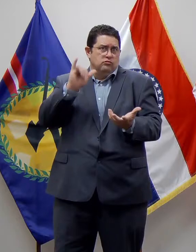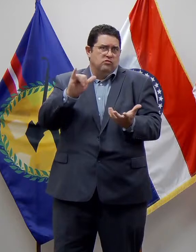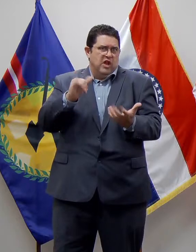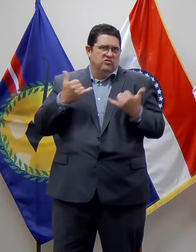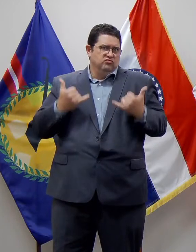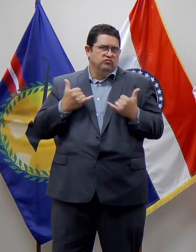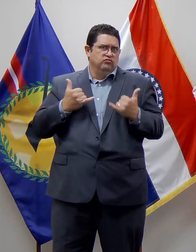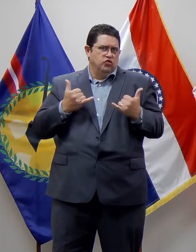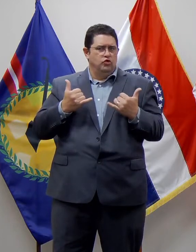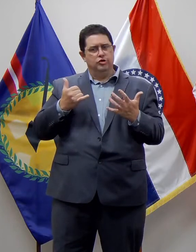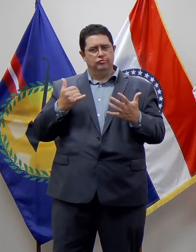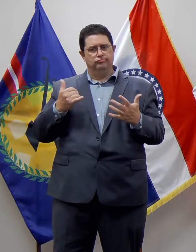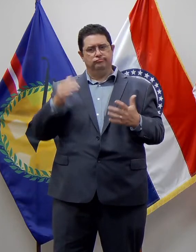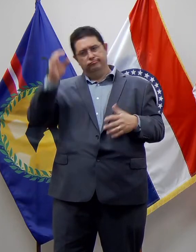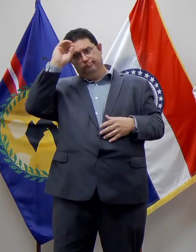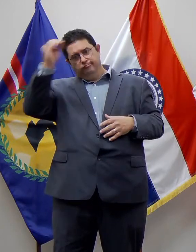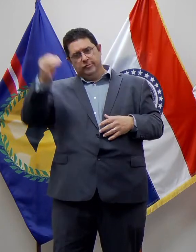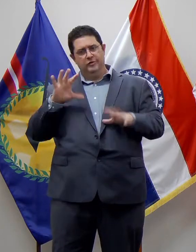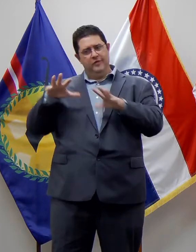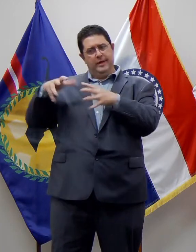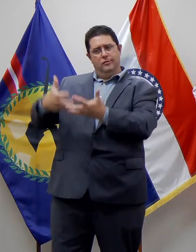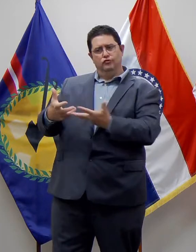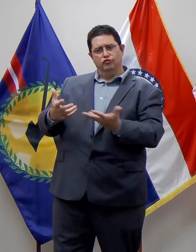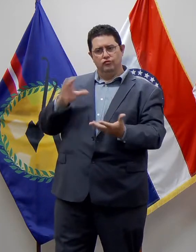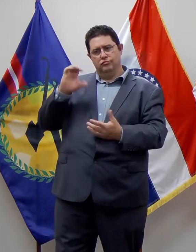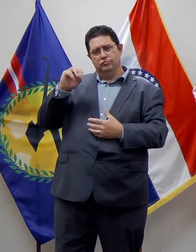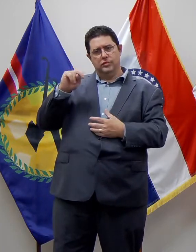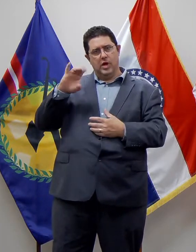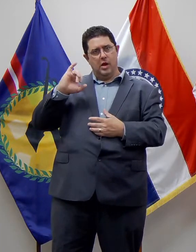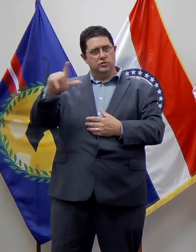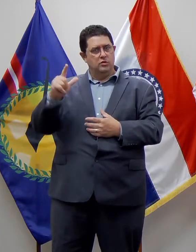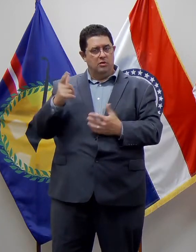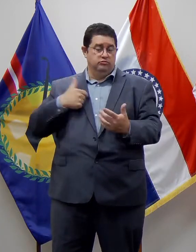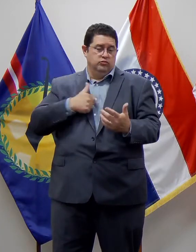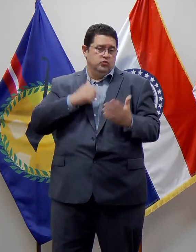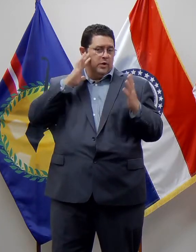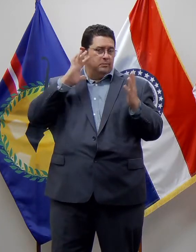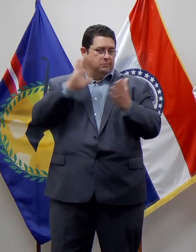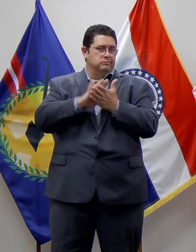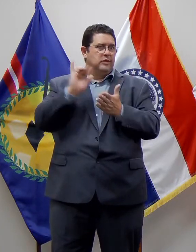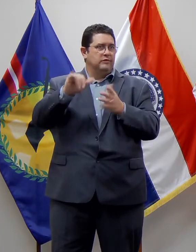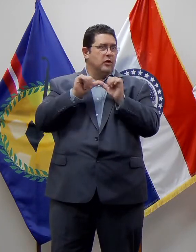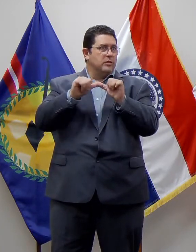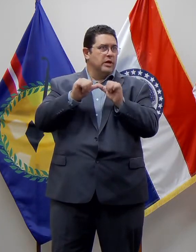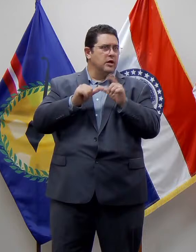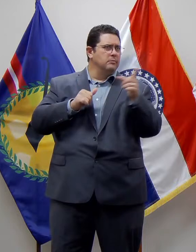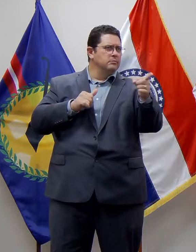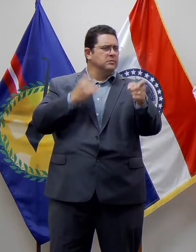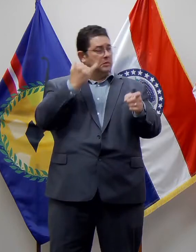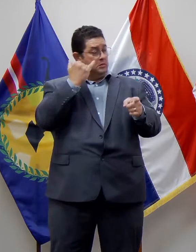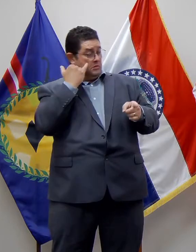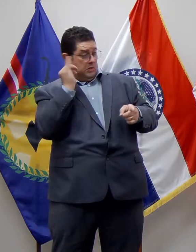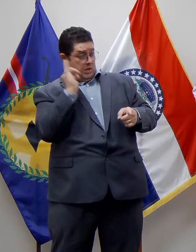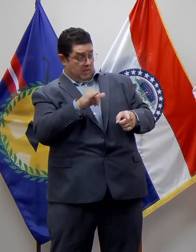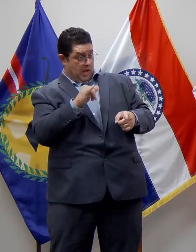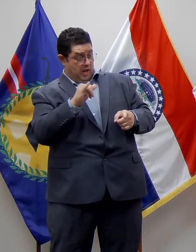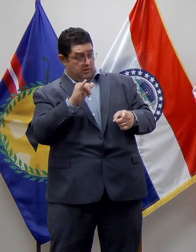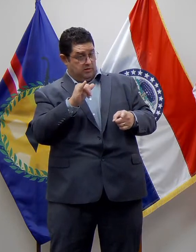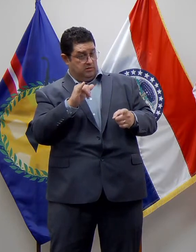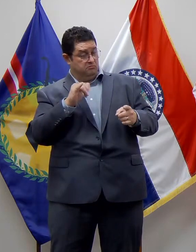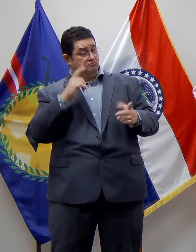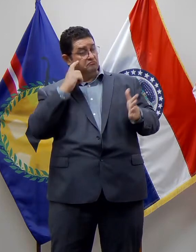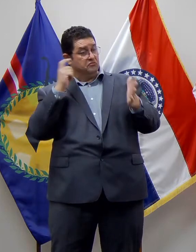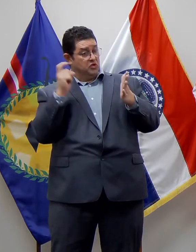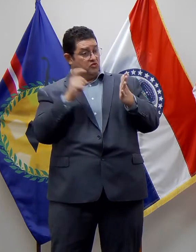position of the council, and we believe that that will maintain. Is this an acknowledgement that that aforementioned